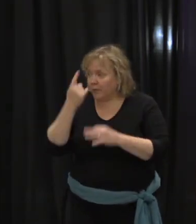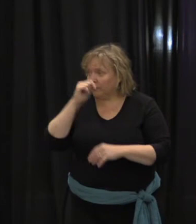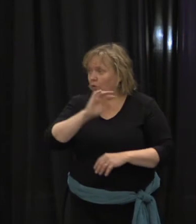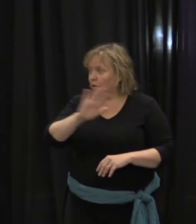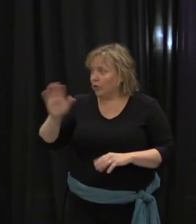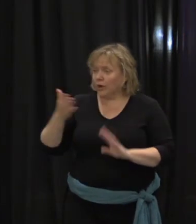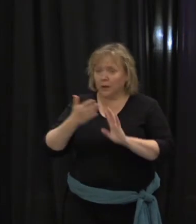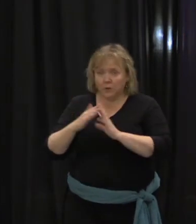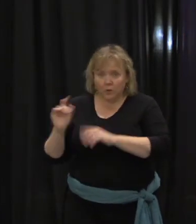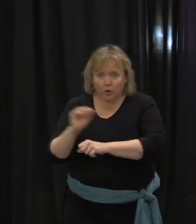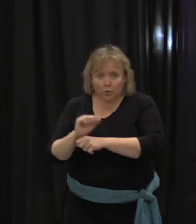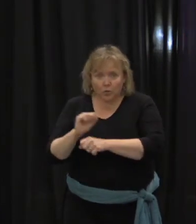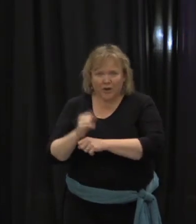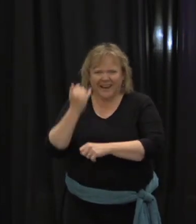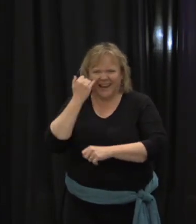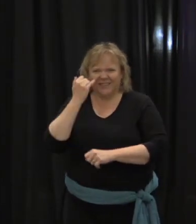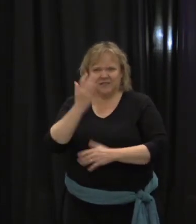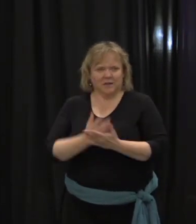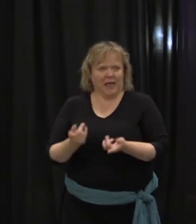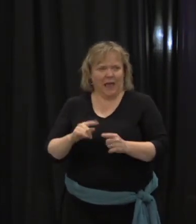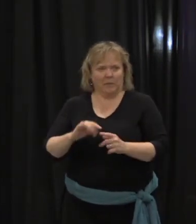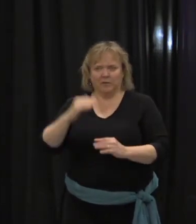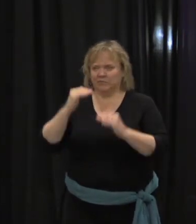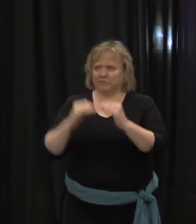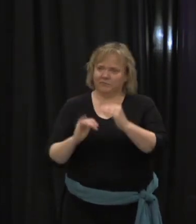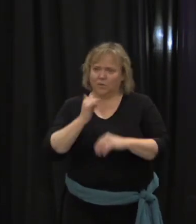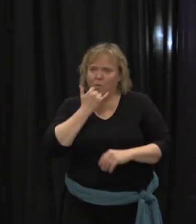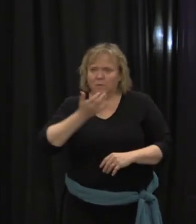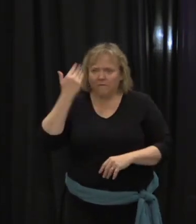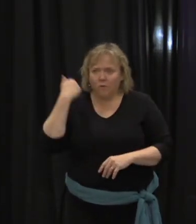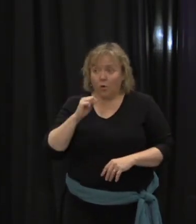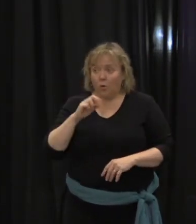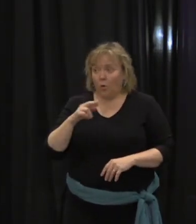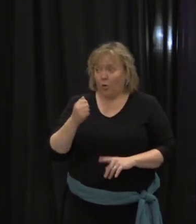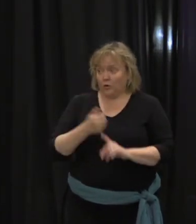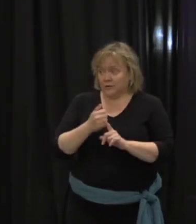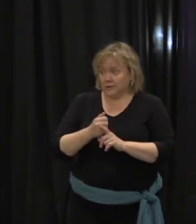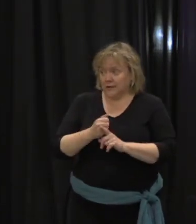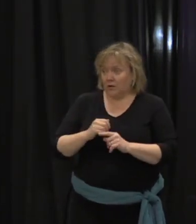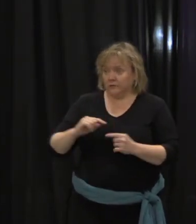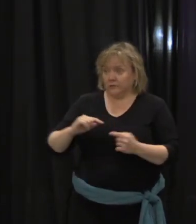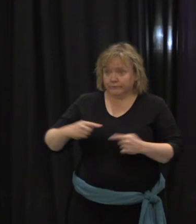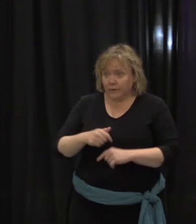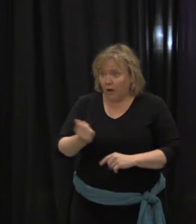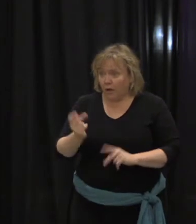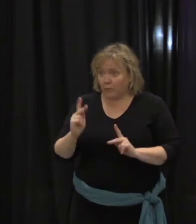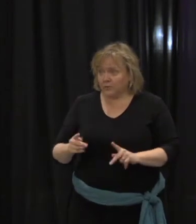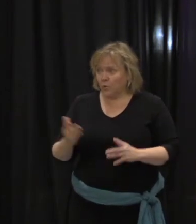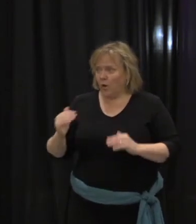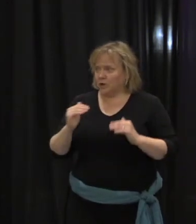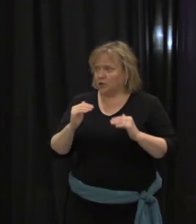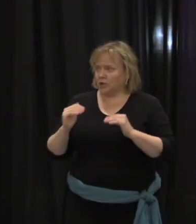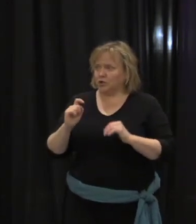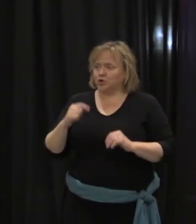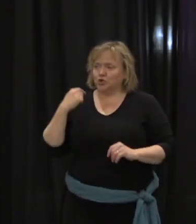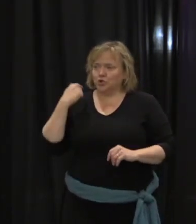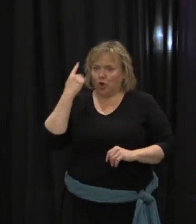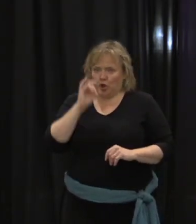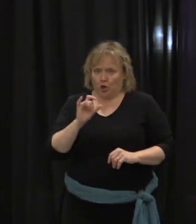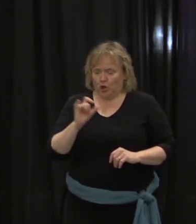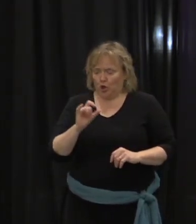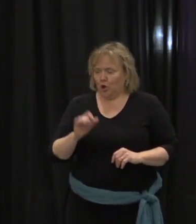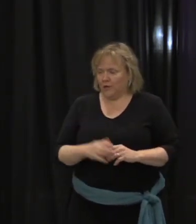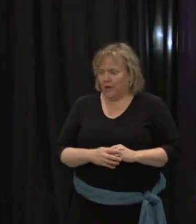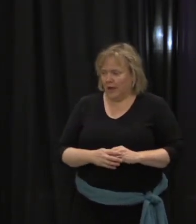that you've been wronged, for times that you've wronged somebody else, what would justice look like? One of the things that I think